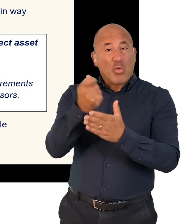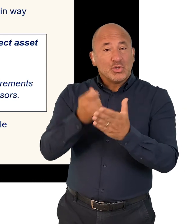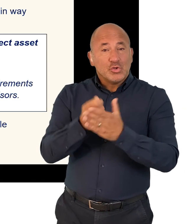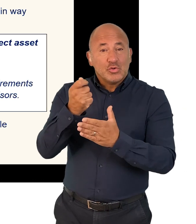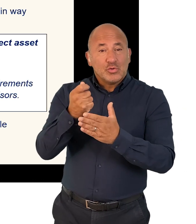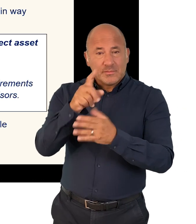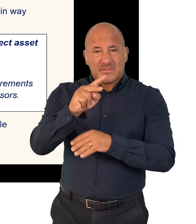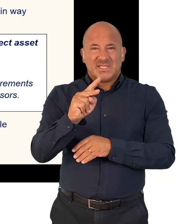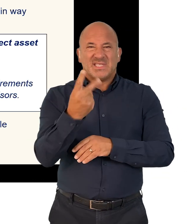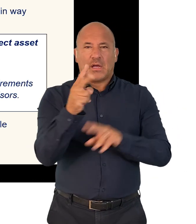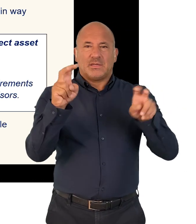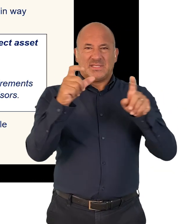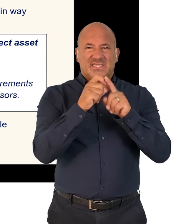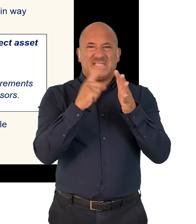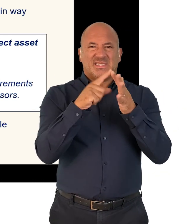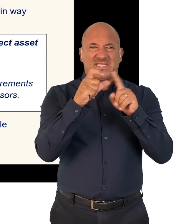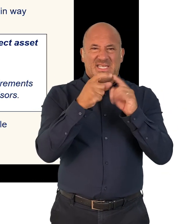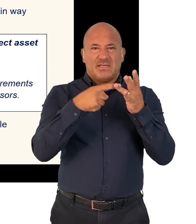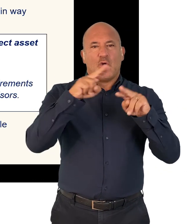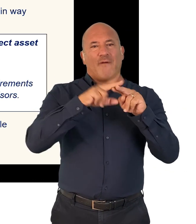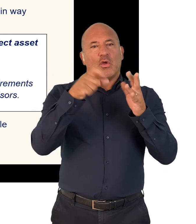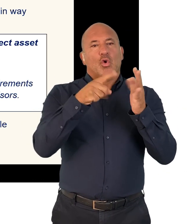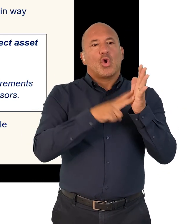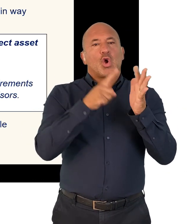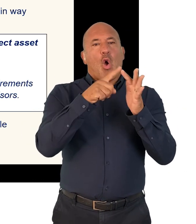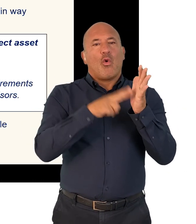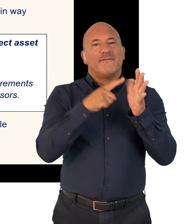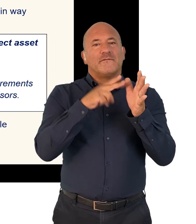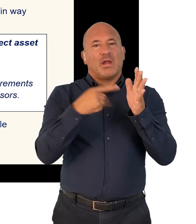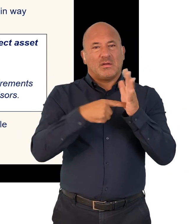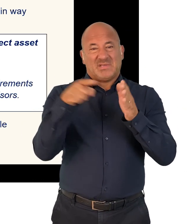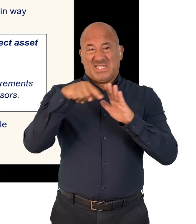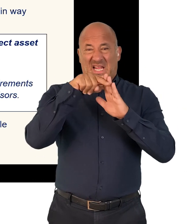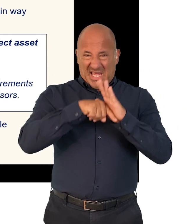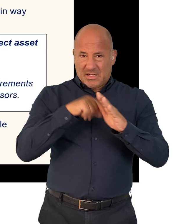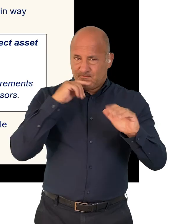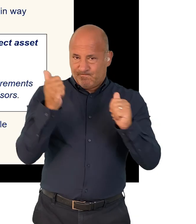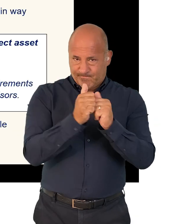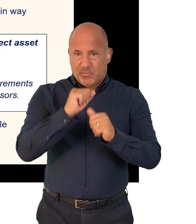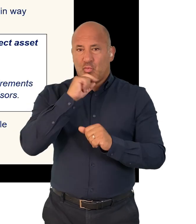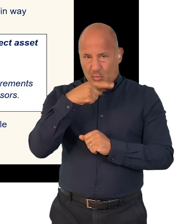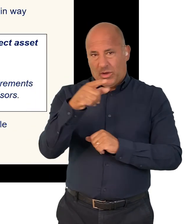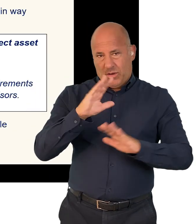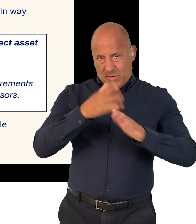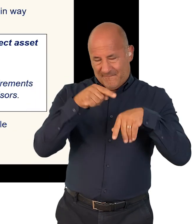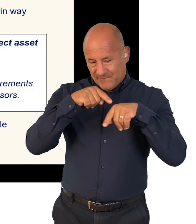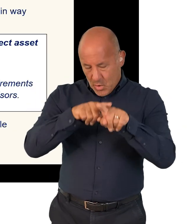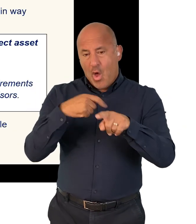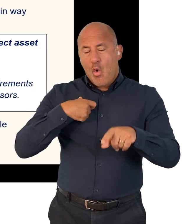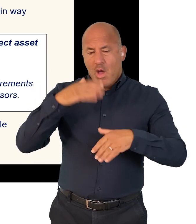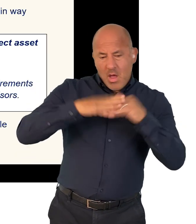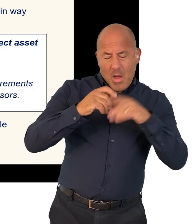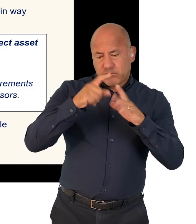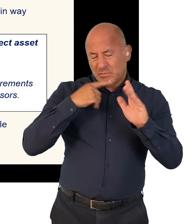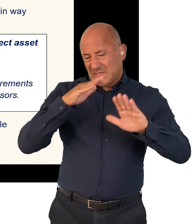mortgage. The second term is the deed of covenant, and this is the legal commitment that the grantee makes to us that commits to the